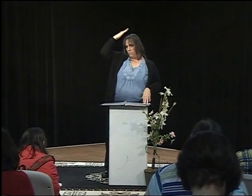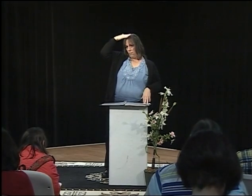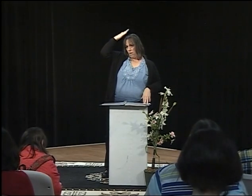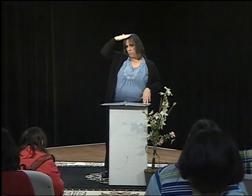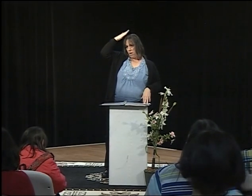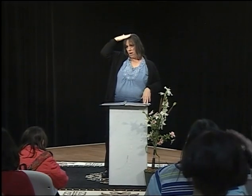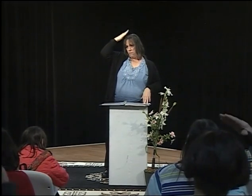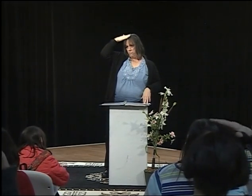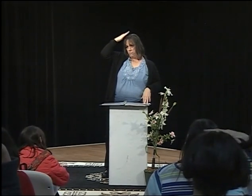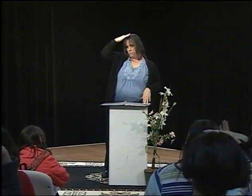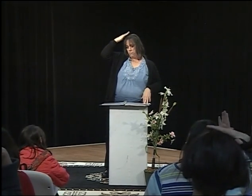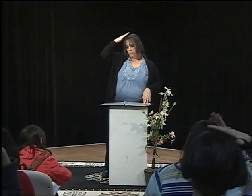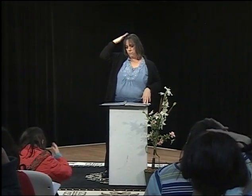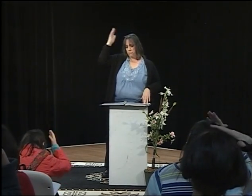And my hat.